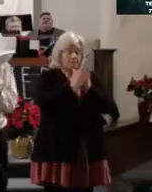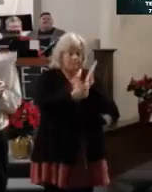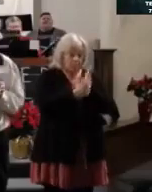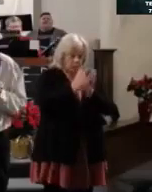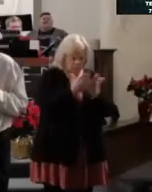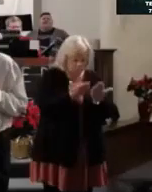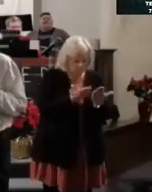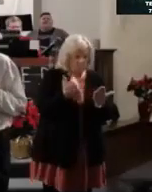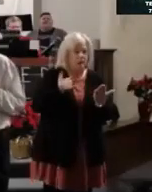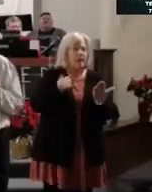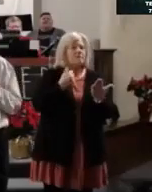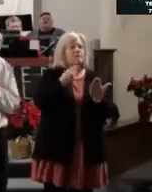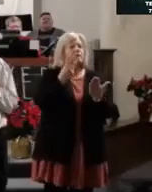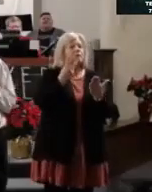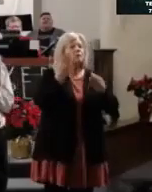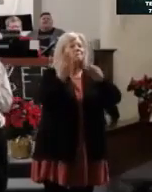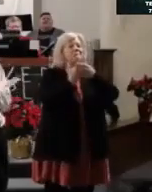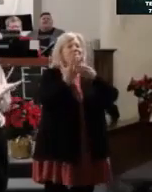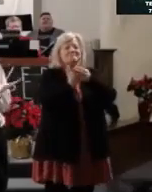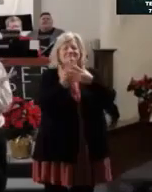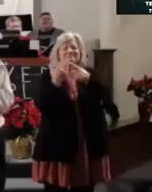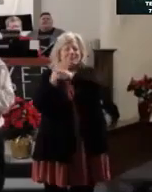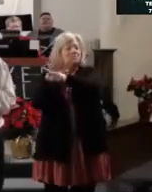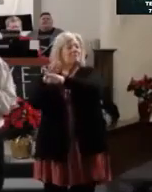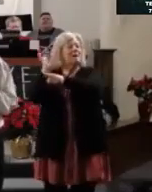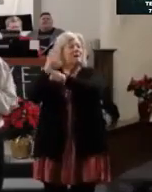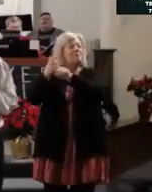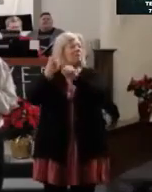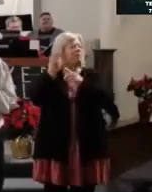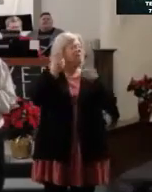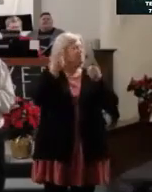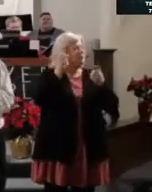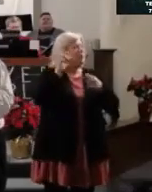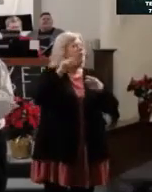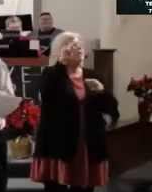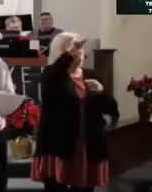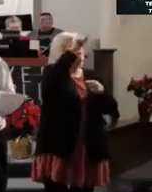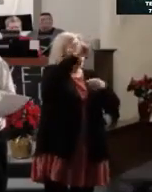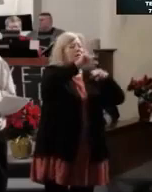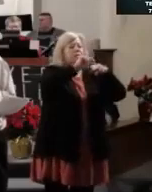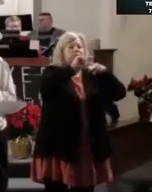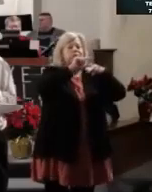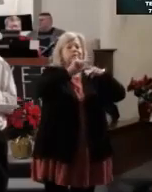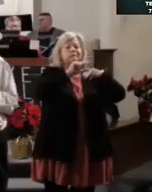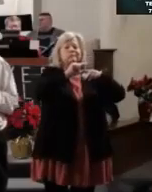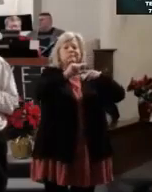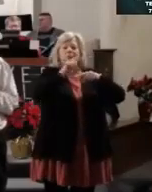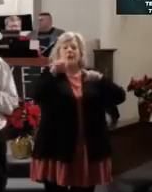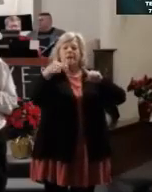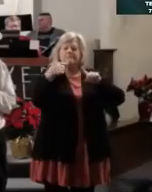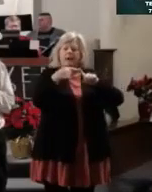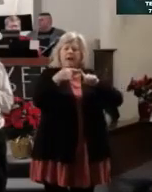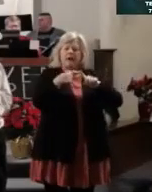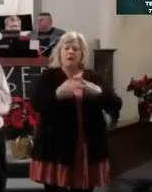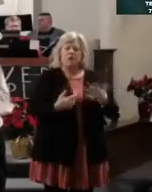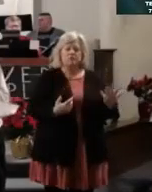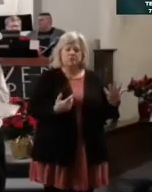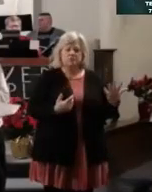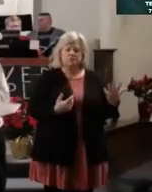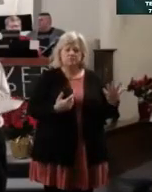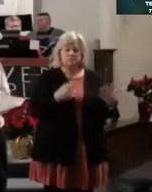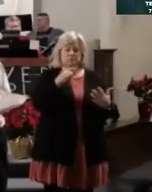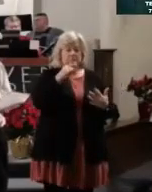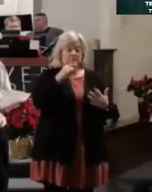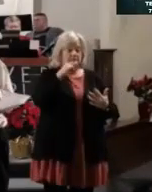that were meant to go in the bulletins, and you can pick those up from the ushers or in the back of the sanctuary. And there are some things in here about the kids'